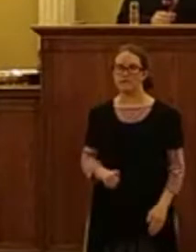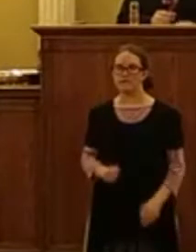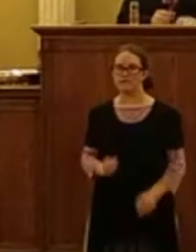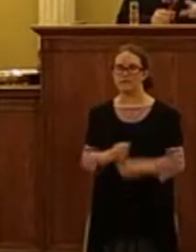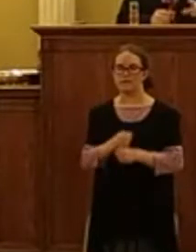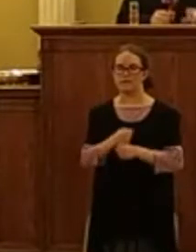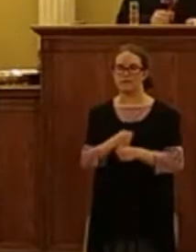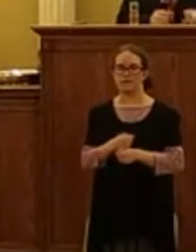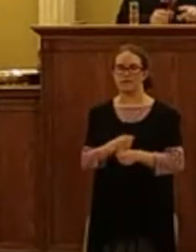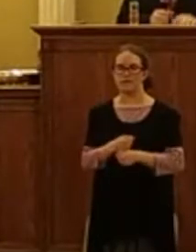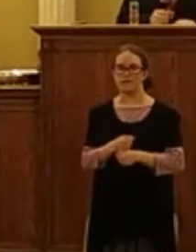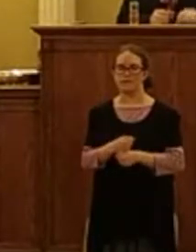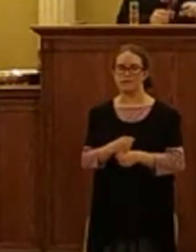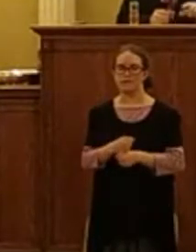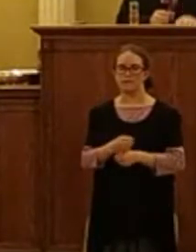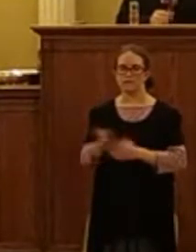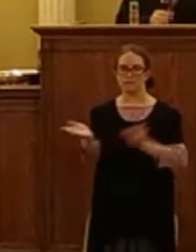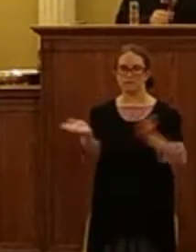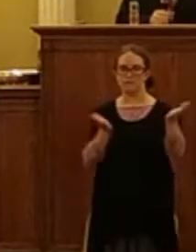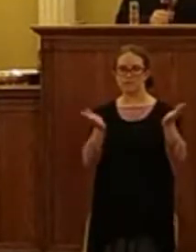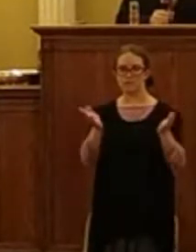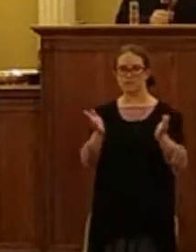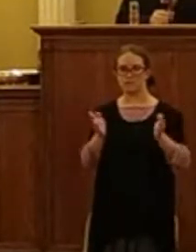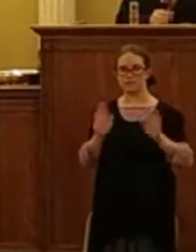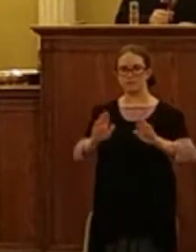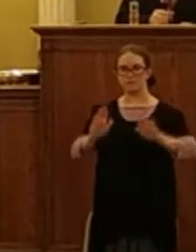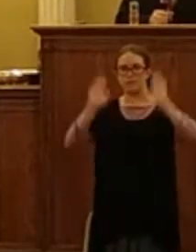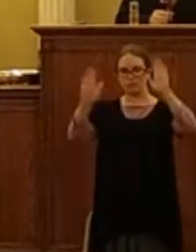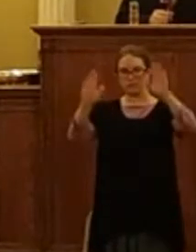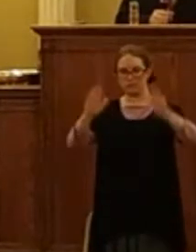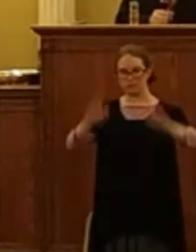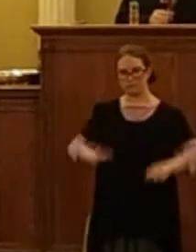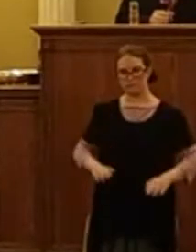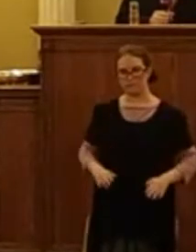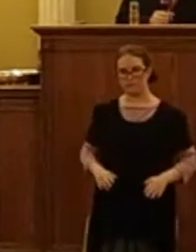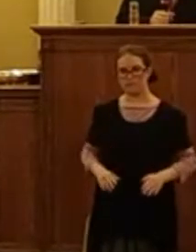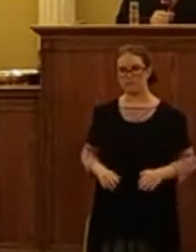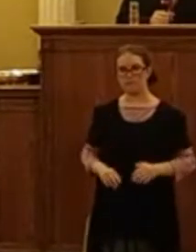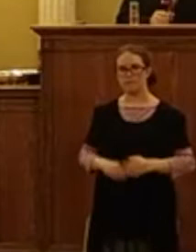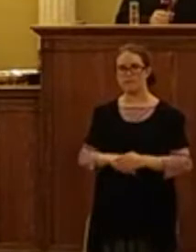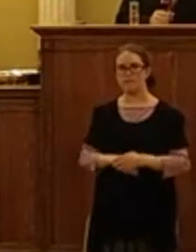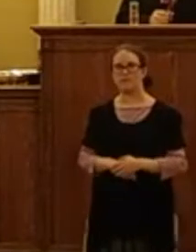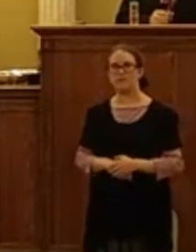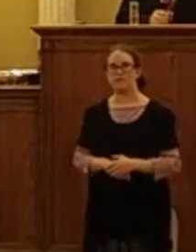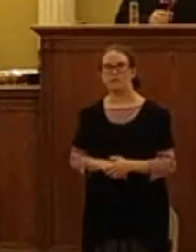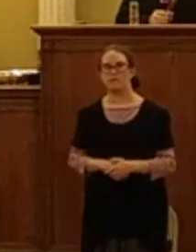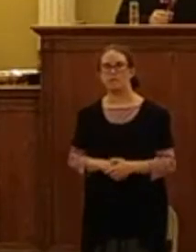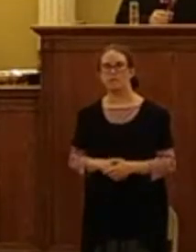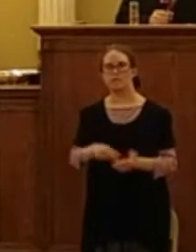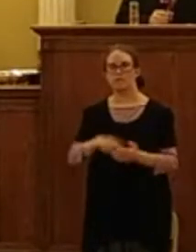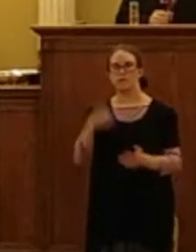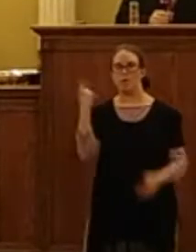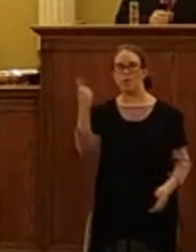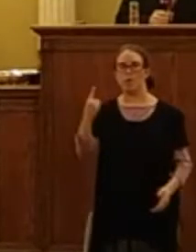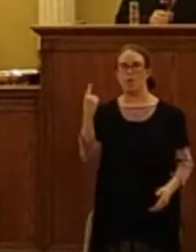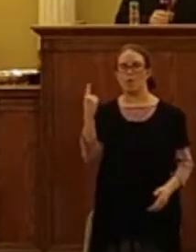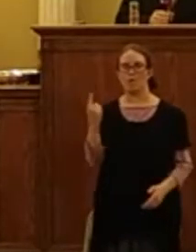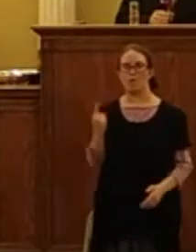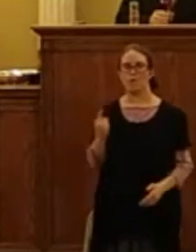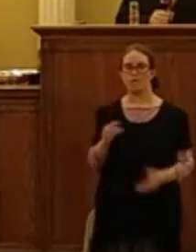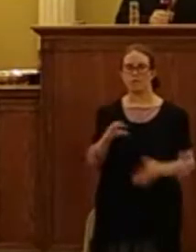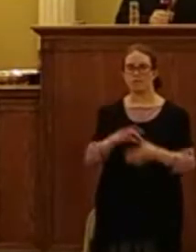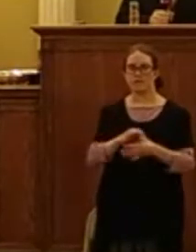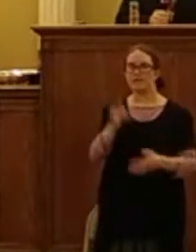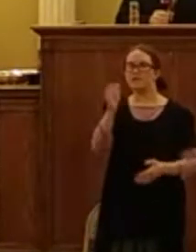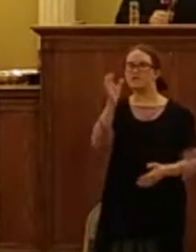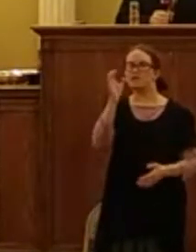him that did the service perfect, as pertaining to the conscience, which stood only in meats and drinks